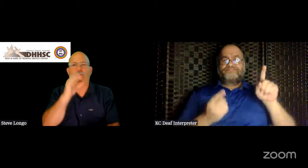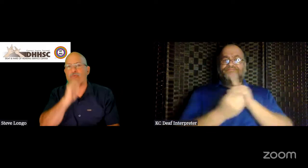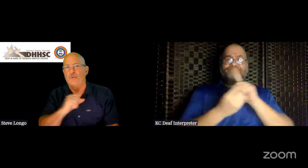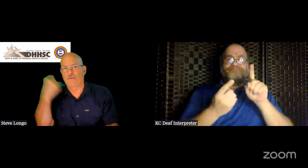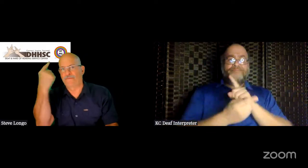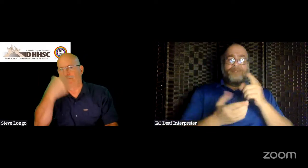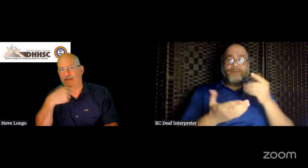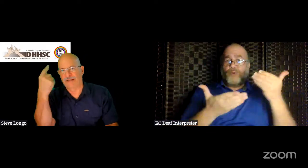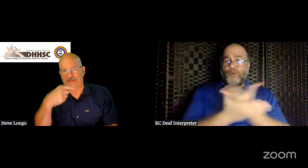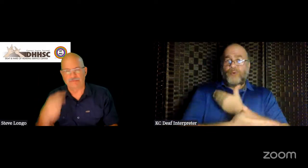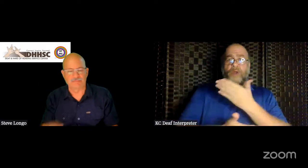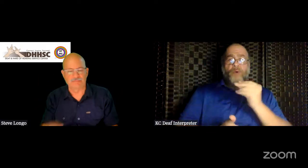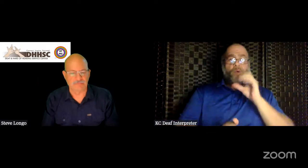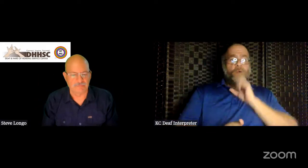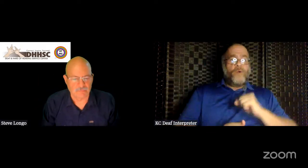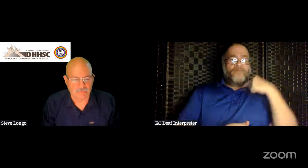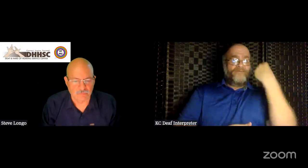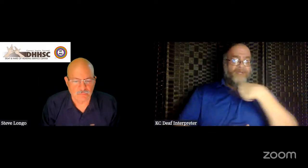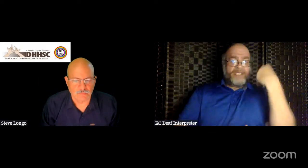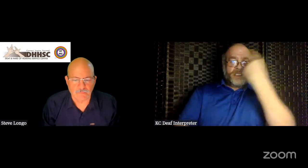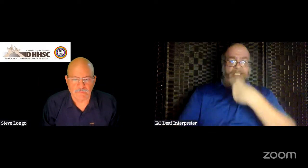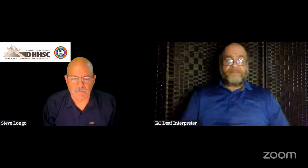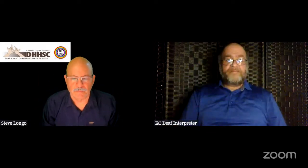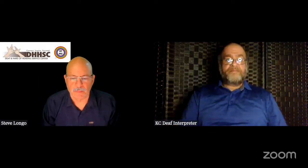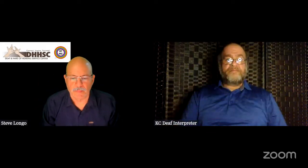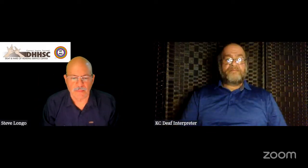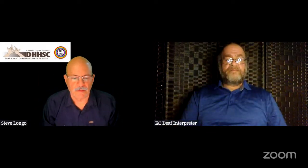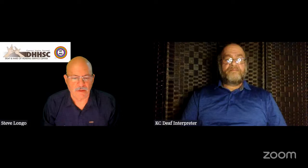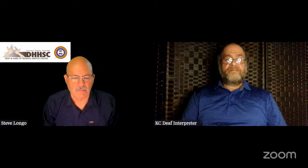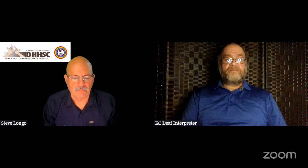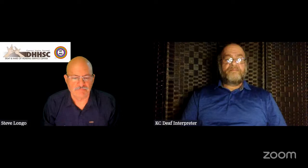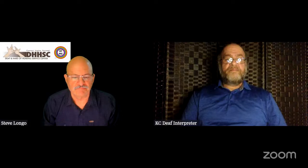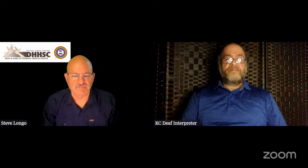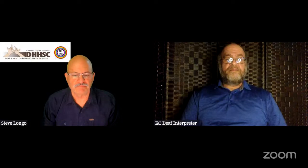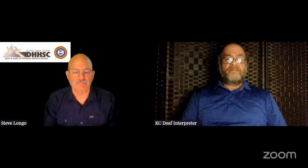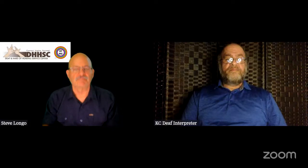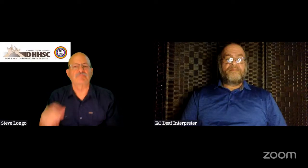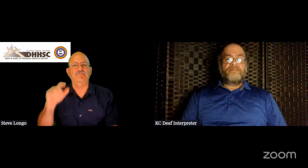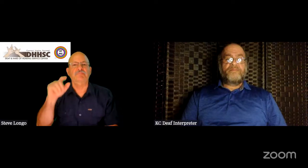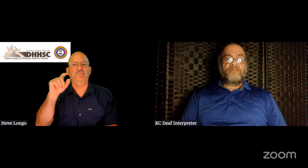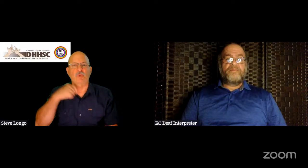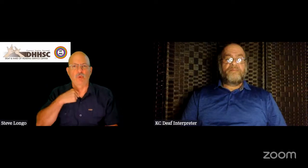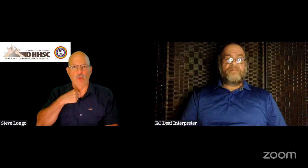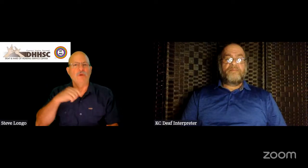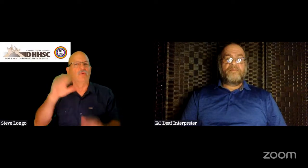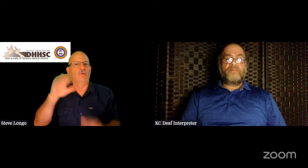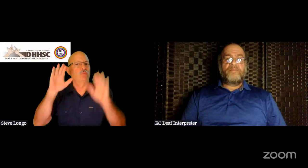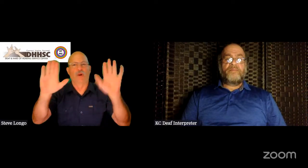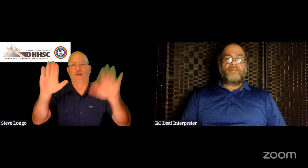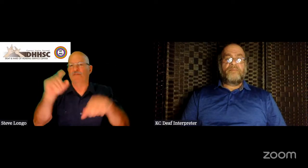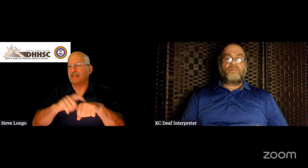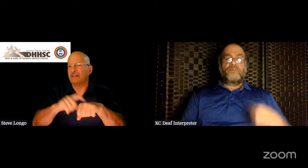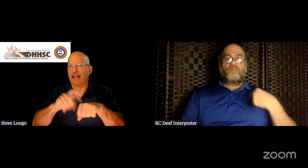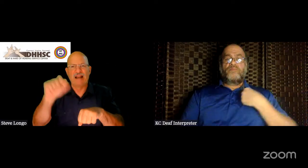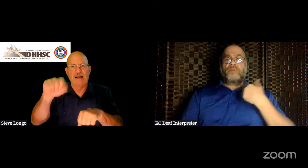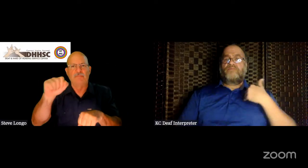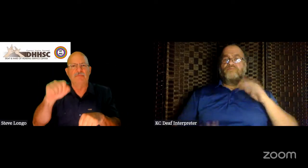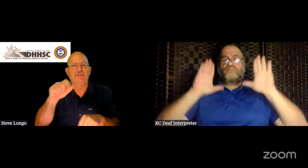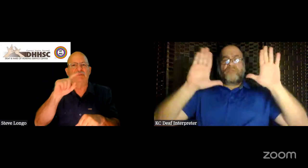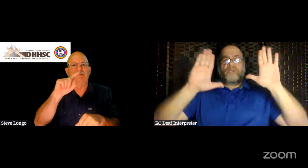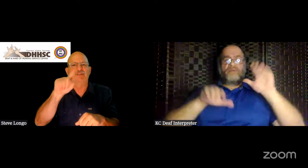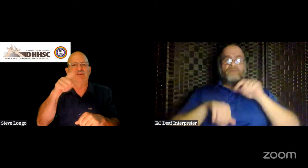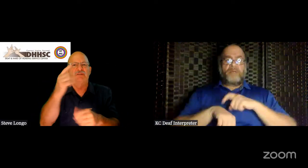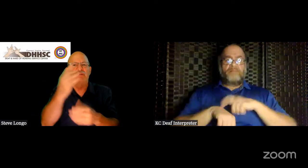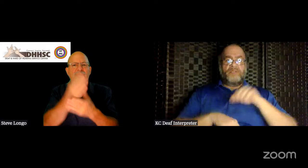We had a good turnout. There were many new and old faces that we were able to meet.